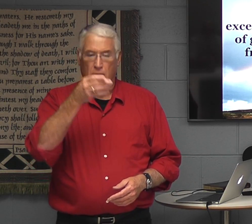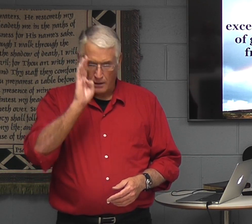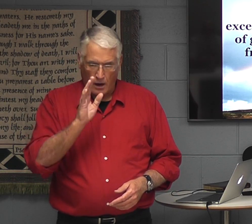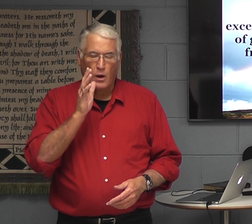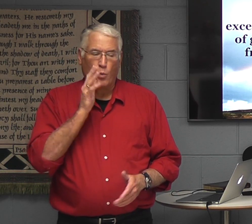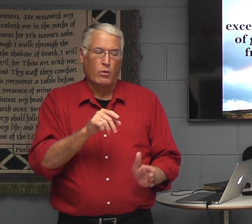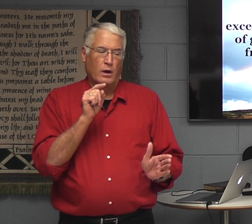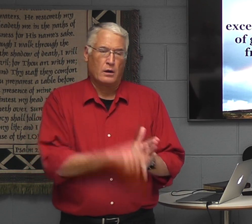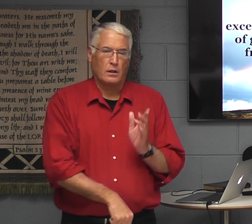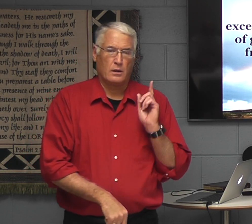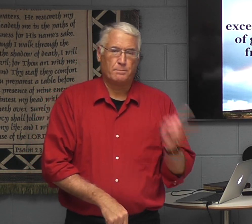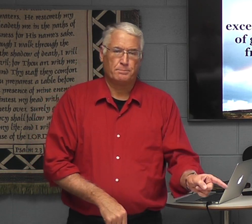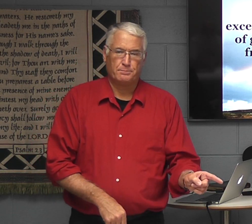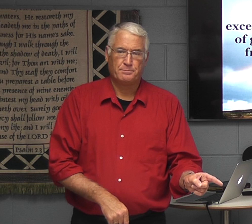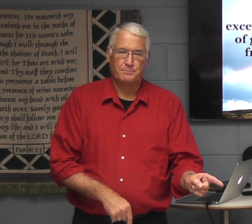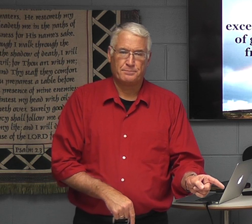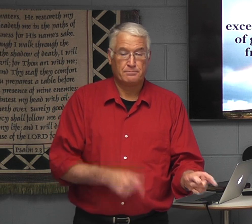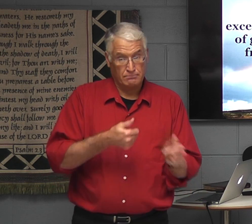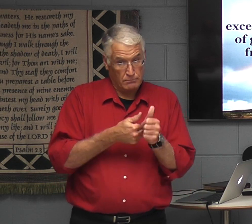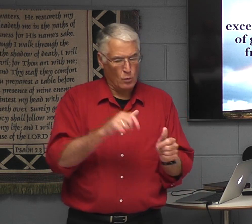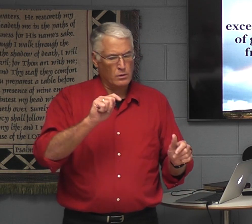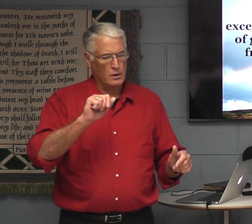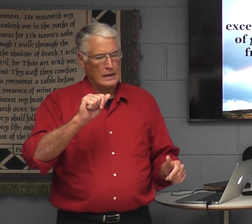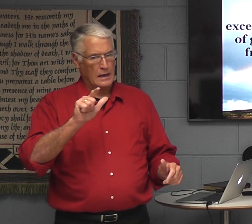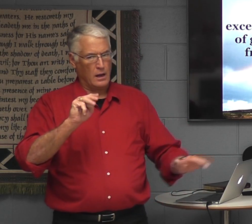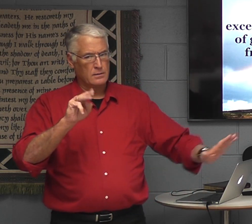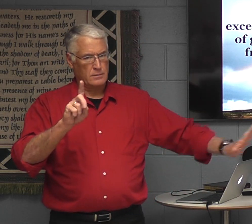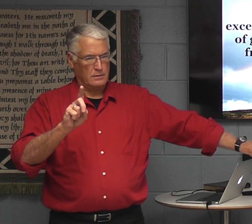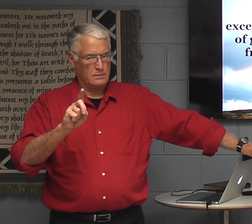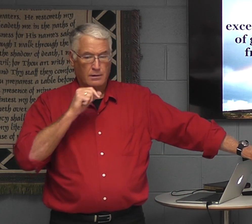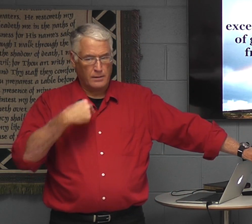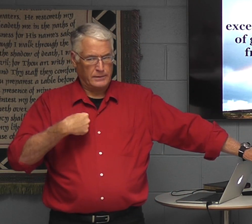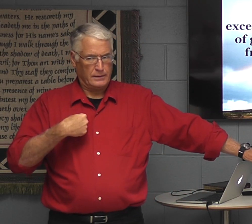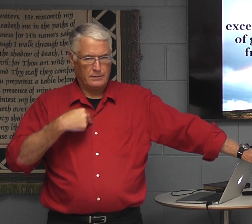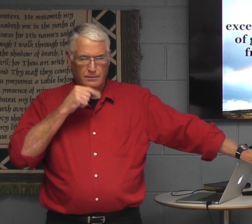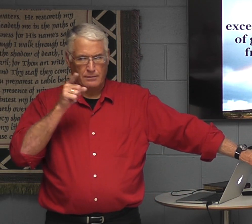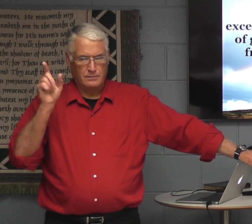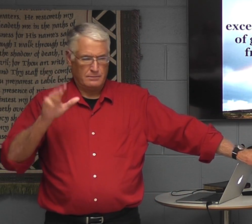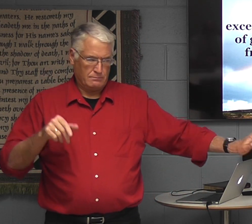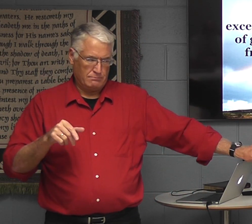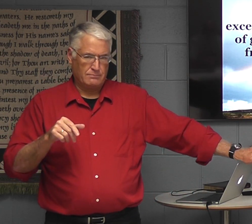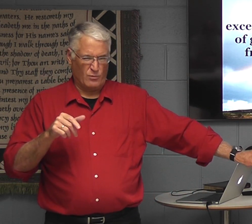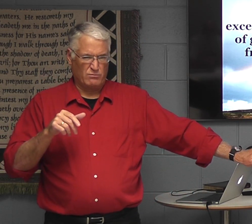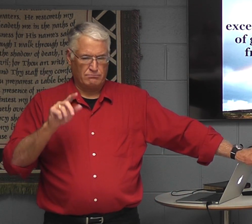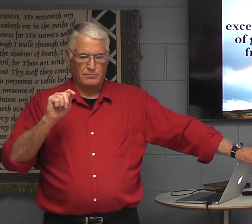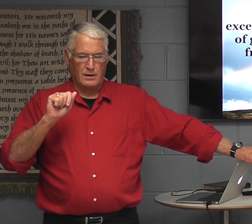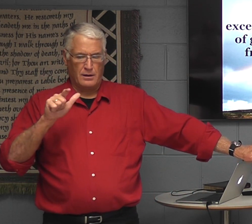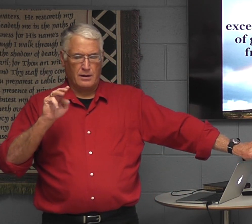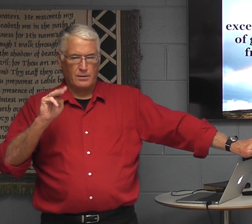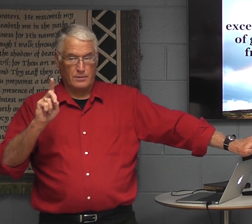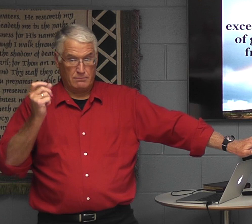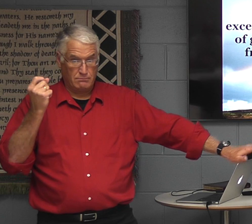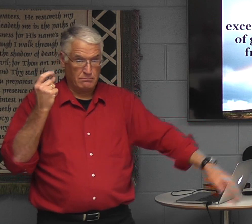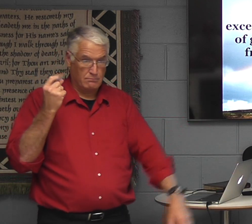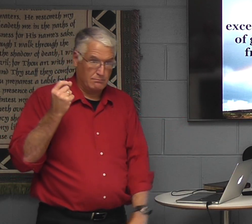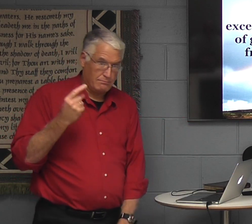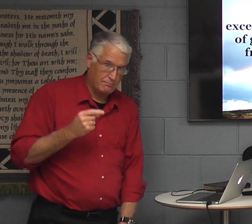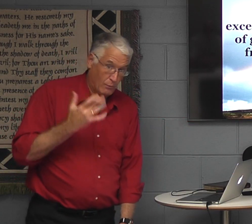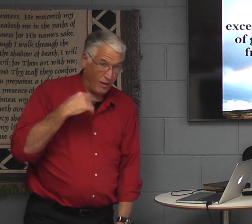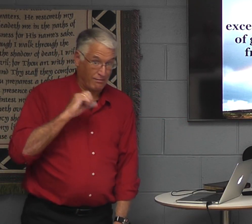So the fruit, they were serious that if God ate the fruit, he would kill him. The Talmud said, that's not what I'm saying. This is what the Talmud